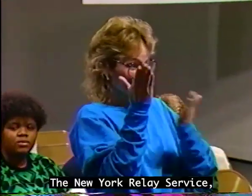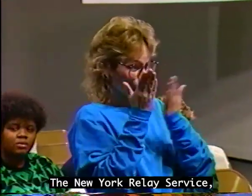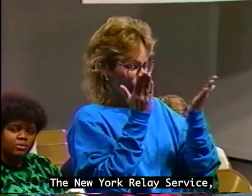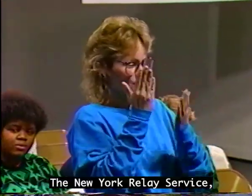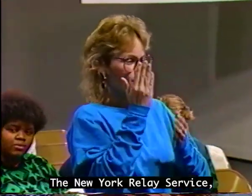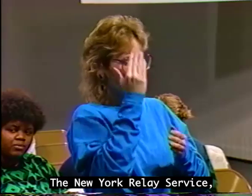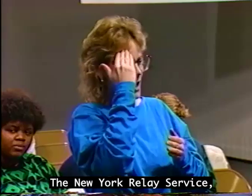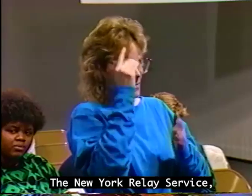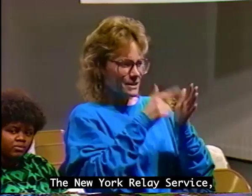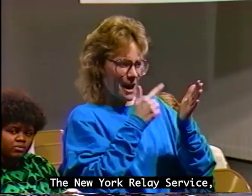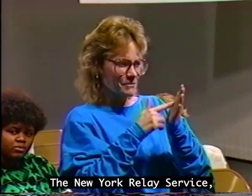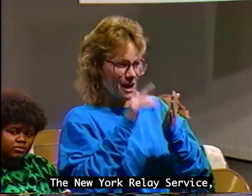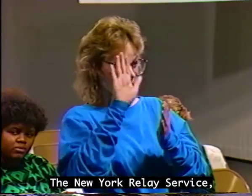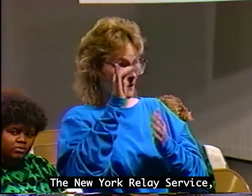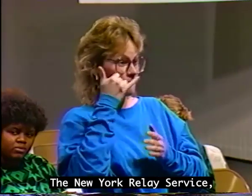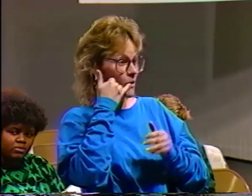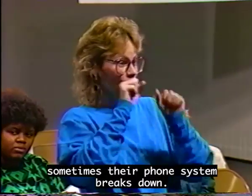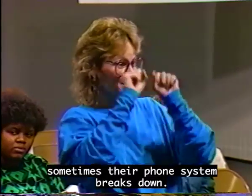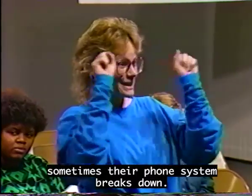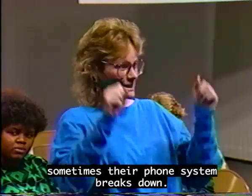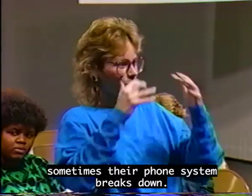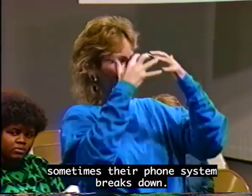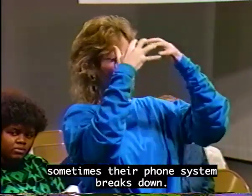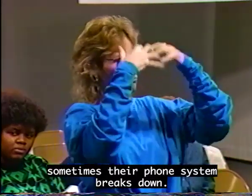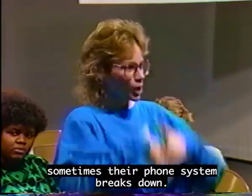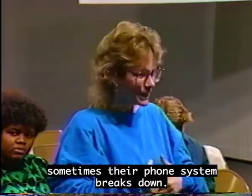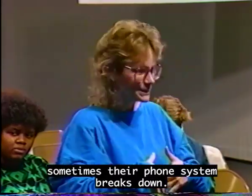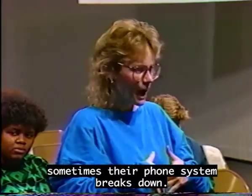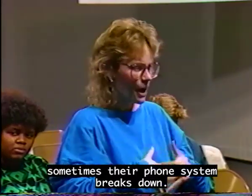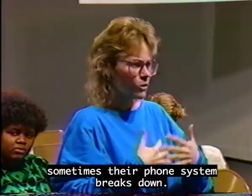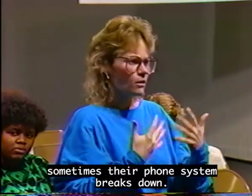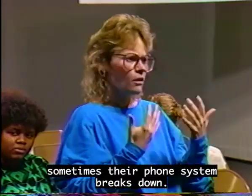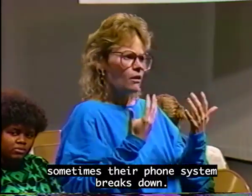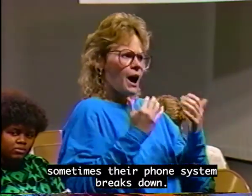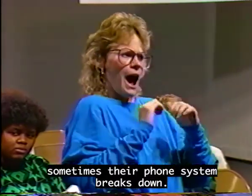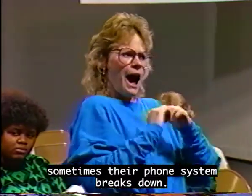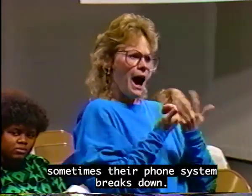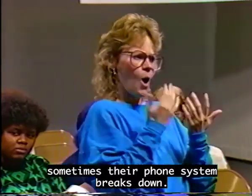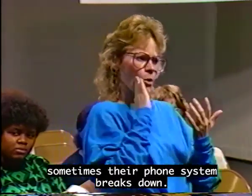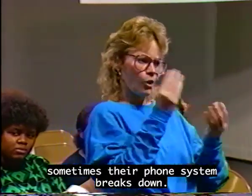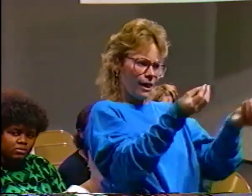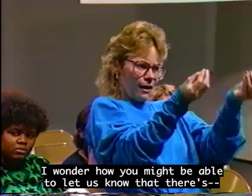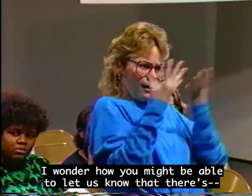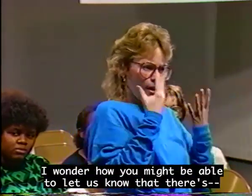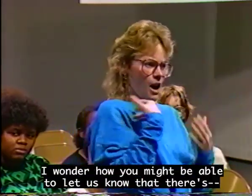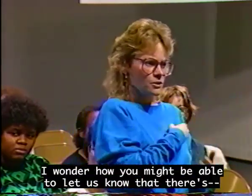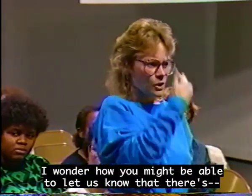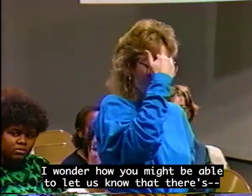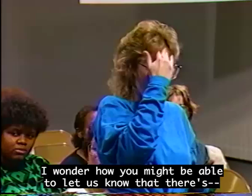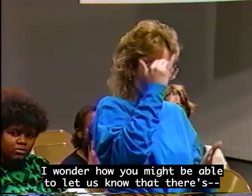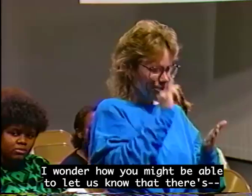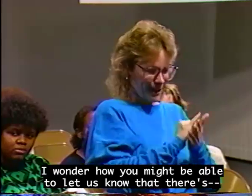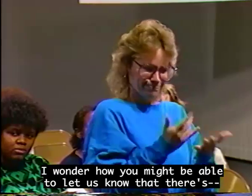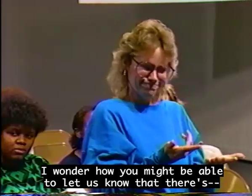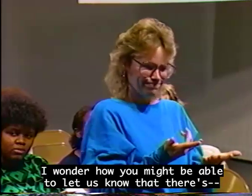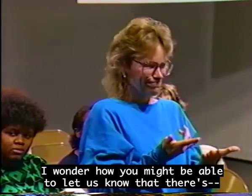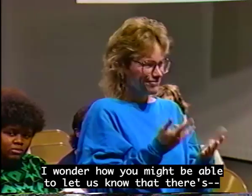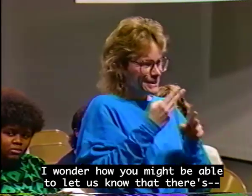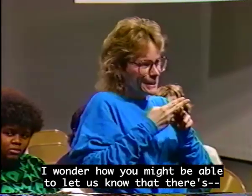The New York relay service, sometimes their phone system breaks down. I wonder how you might be able to let